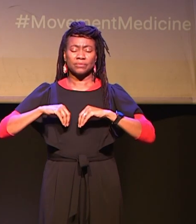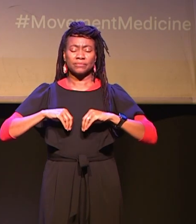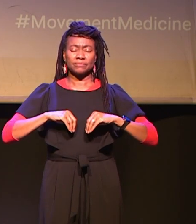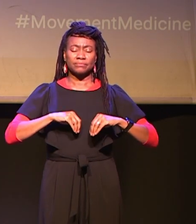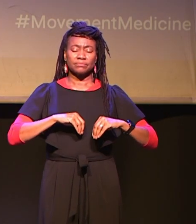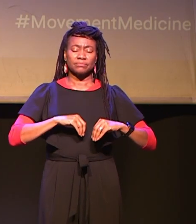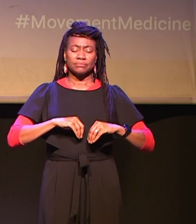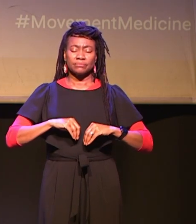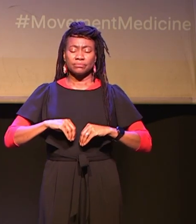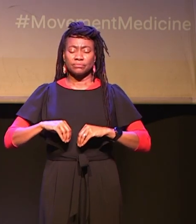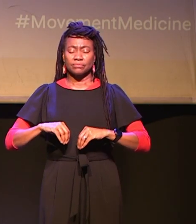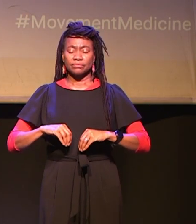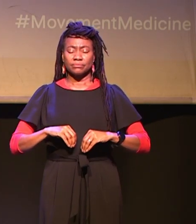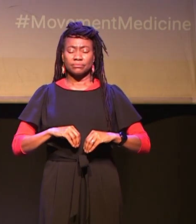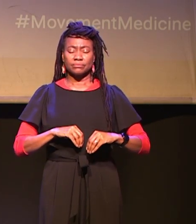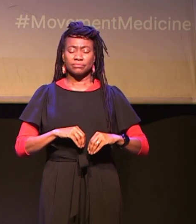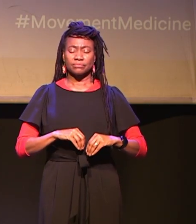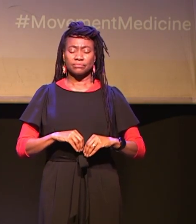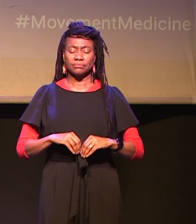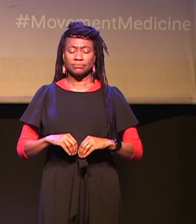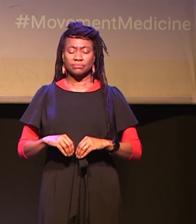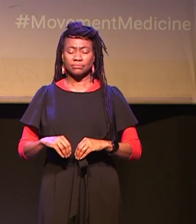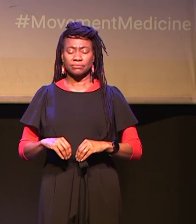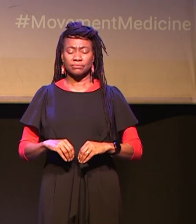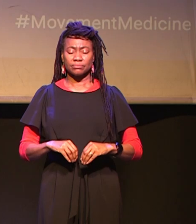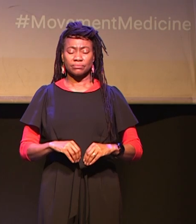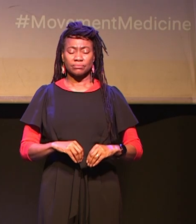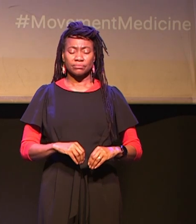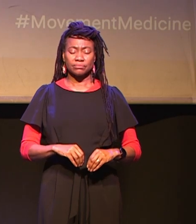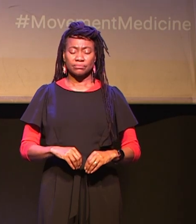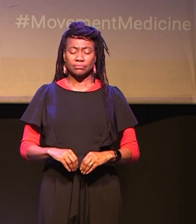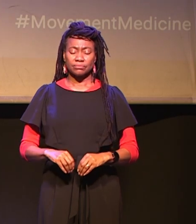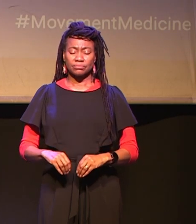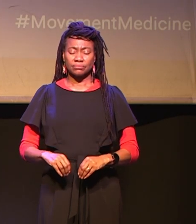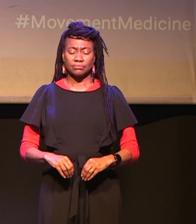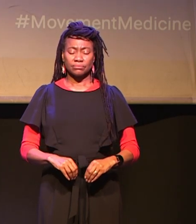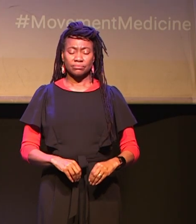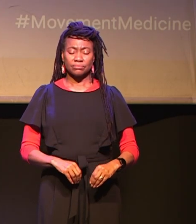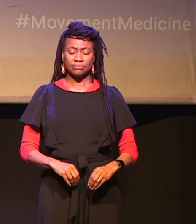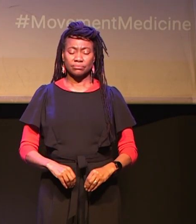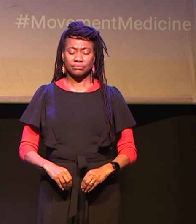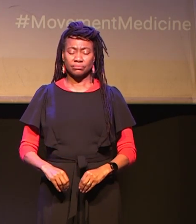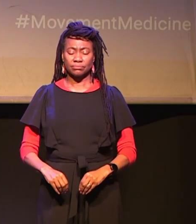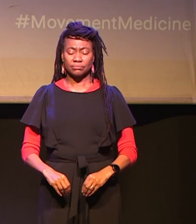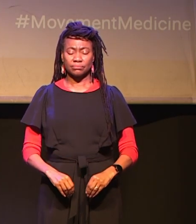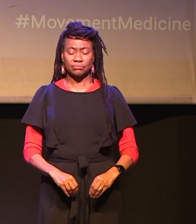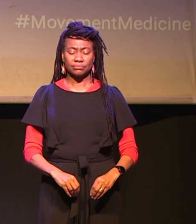reverberate. Let it actually shift something in you so that you can live that more, so you can be that more, so it's not a